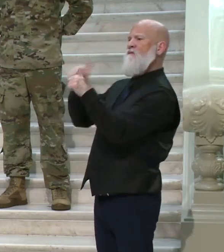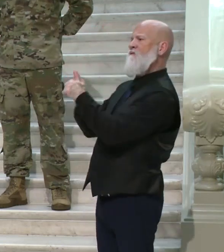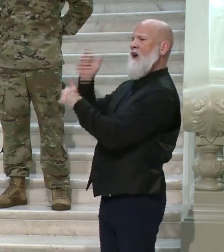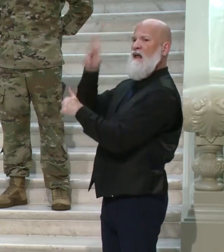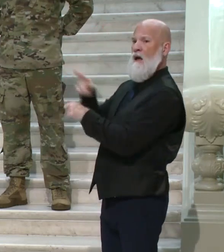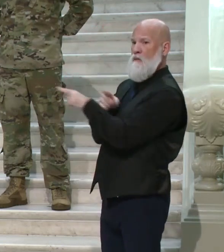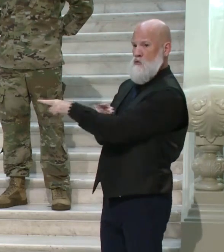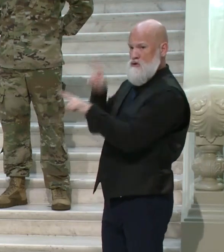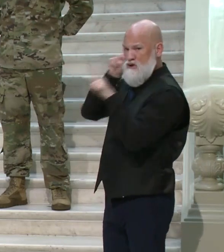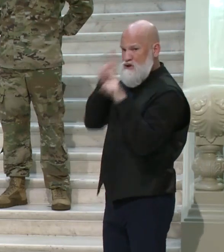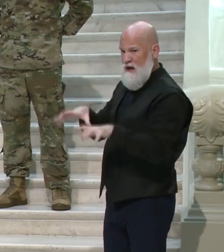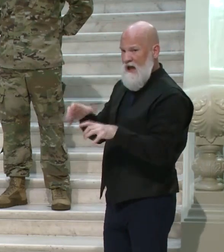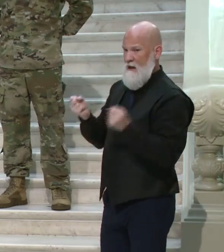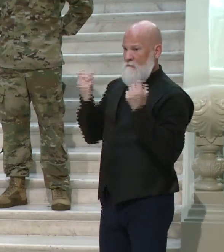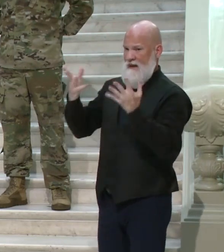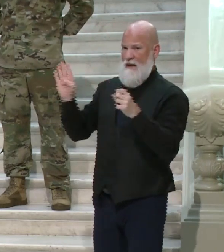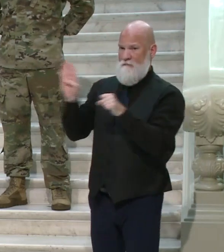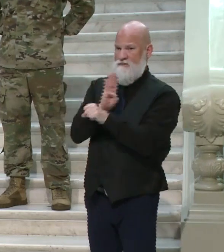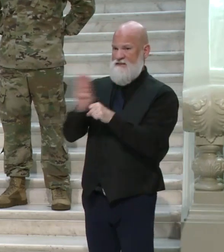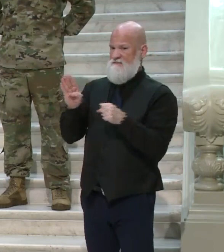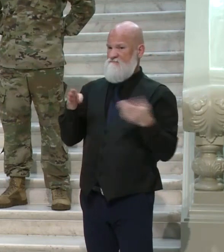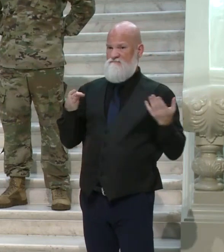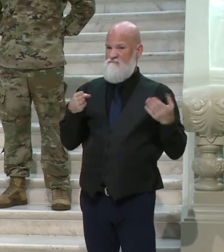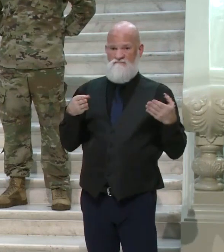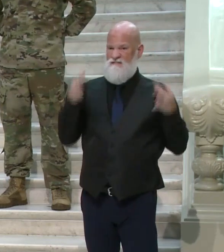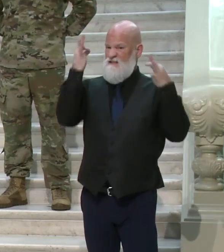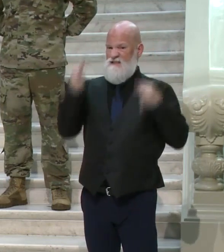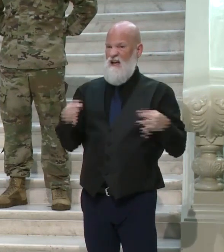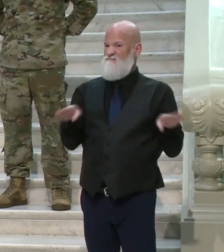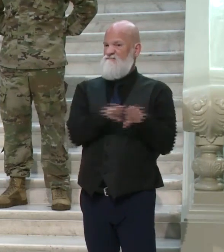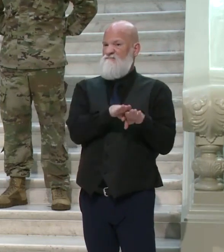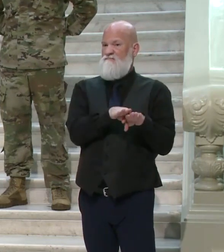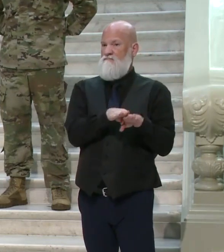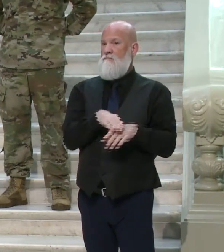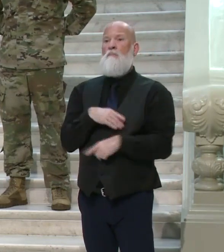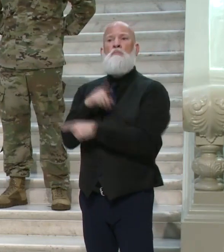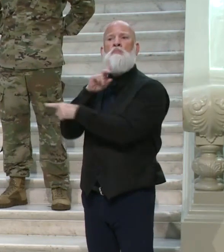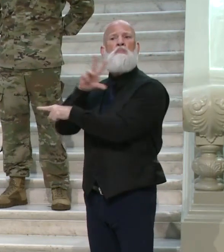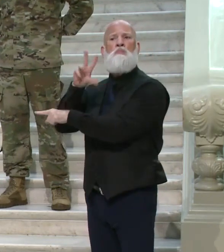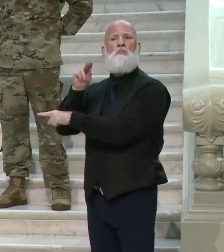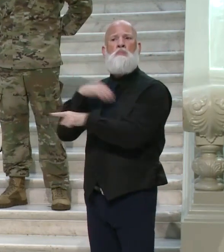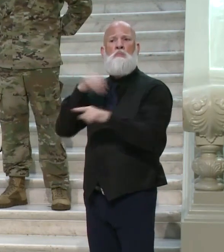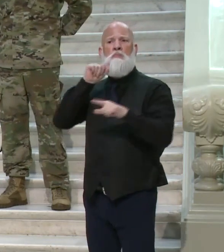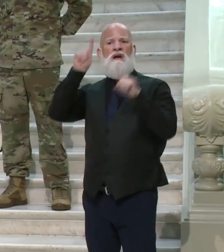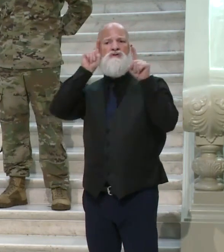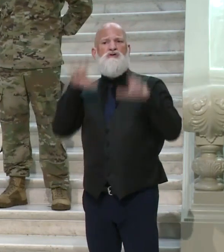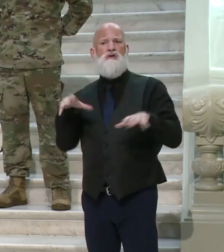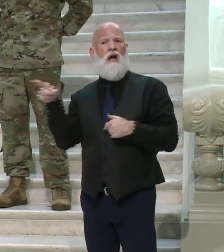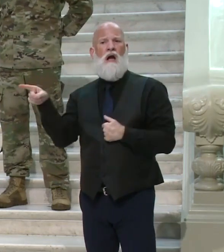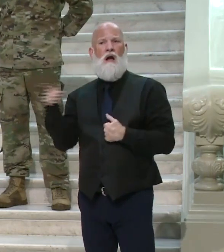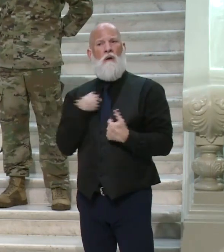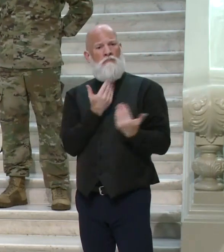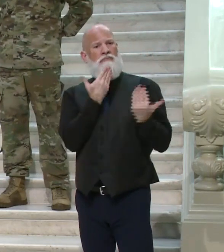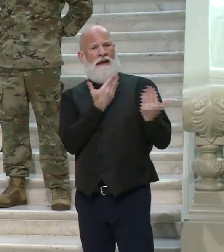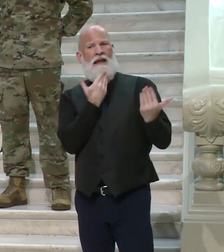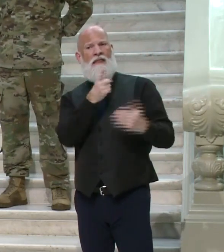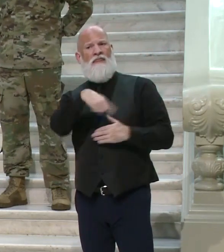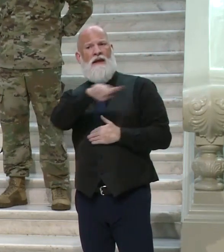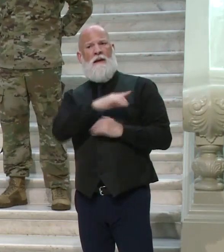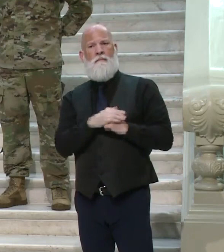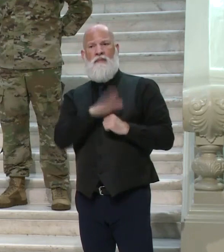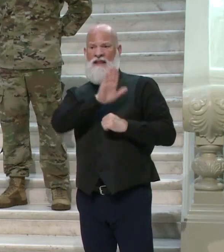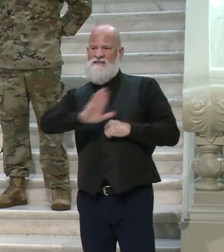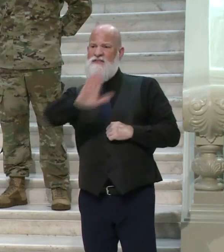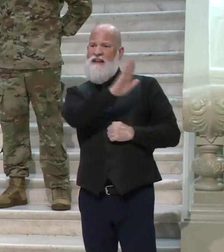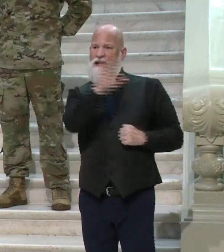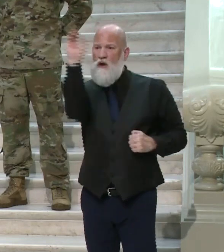to open? No, I was not. And, you know, I want to thank those folks. If they don't think it's the right time, they don't need to open. If